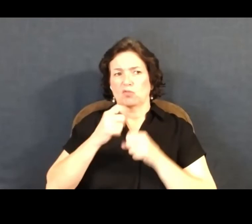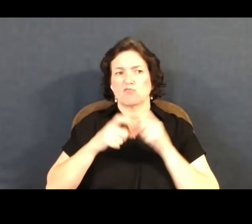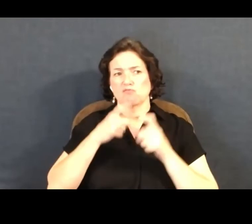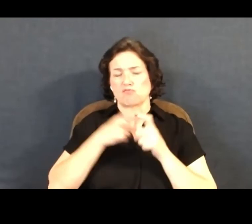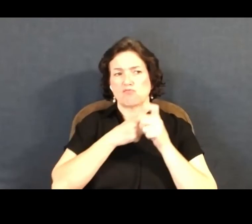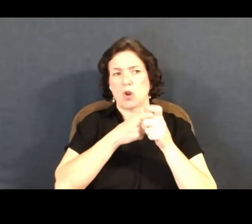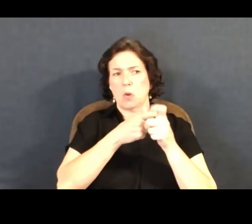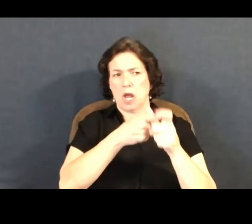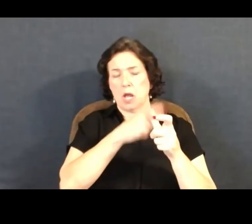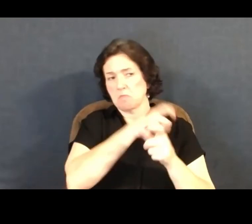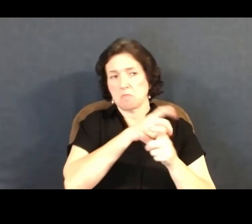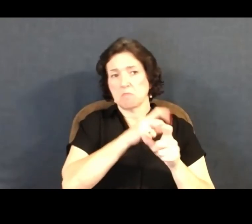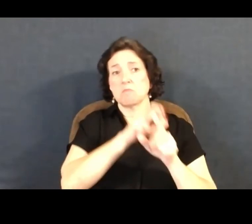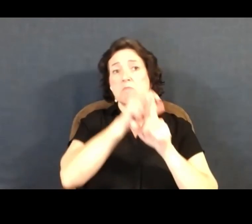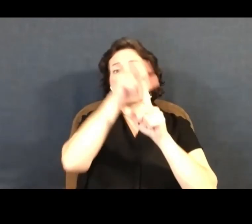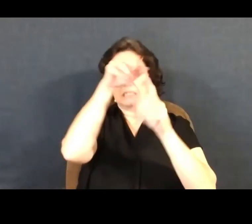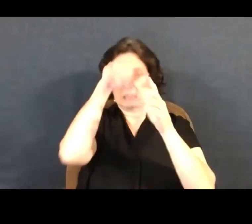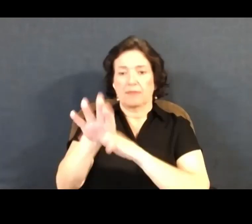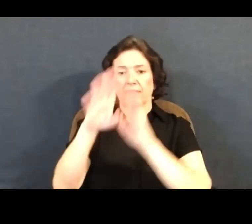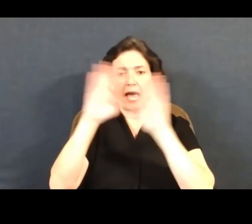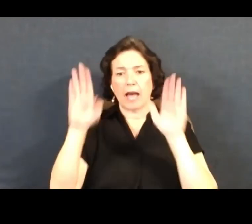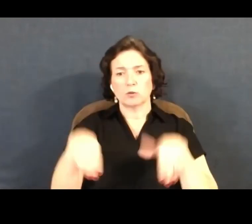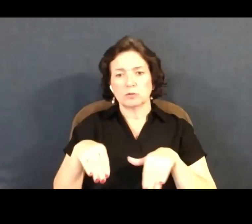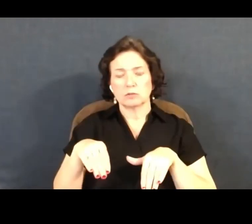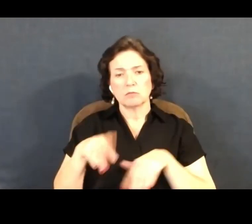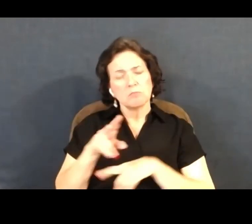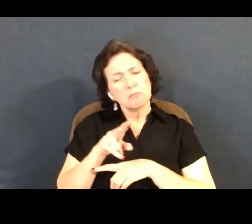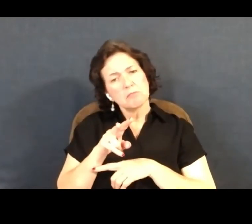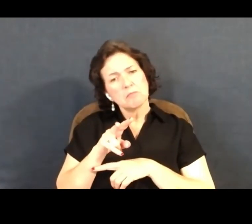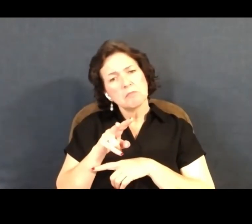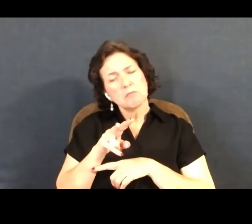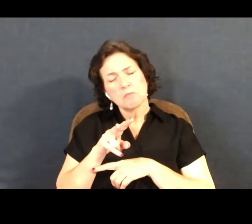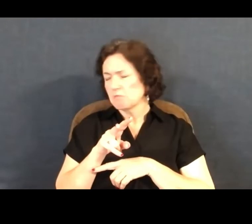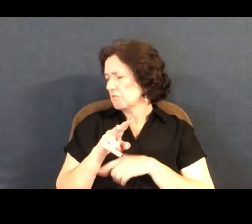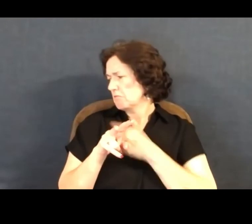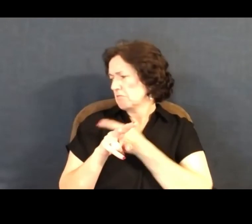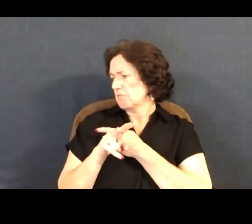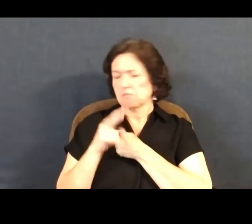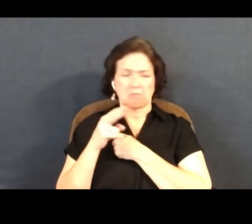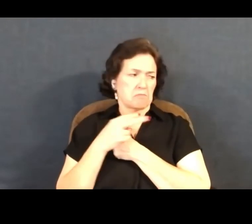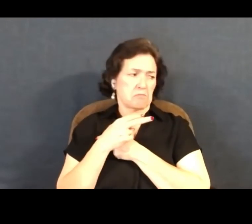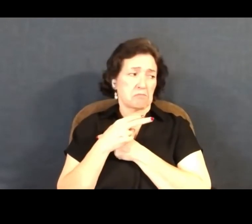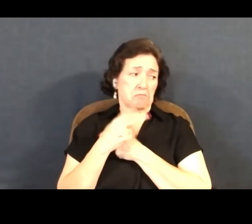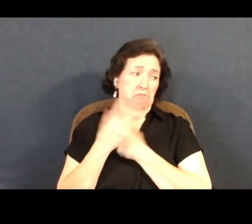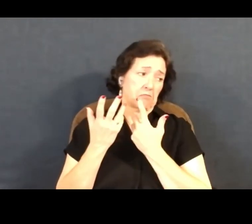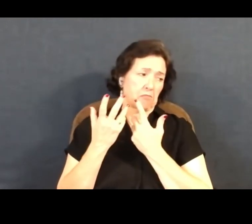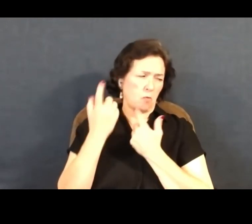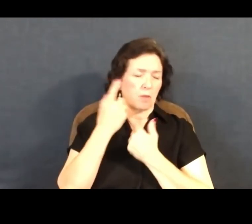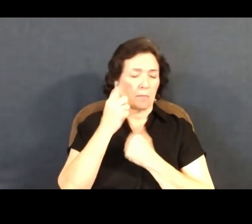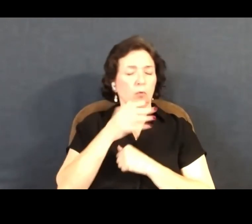the sidewalk, up the steps into the house. And as he did, Fred and I, wondering what was going on, could